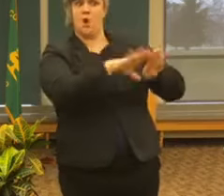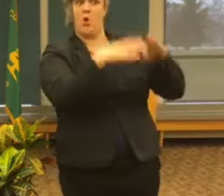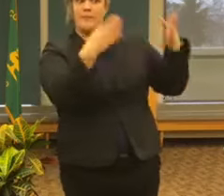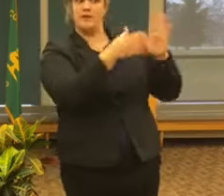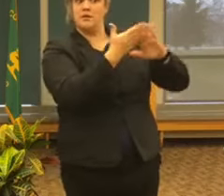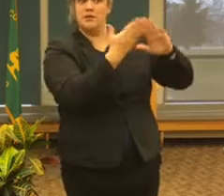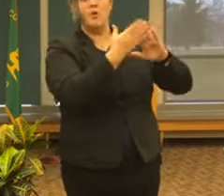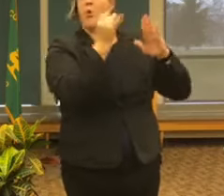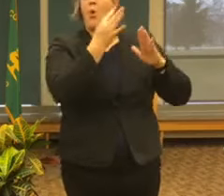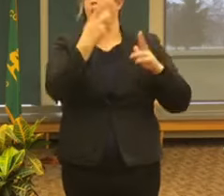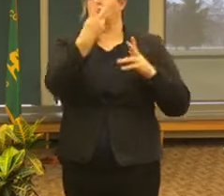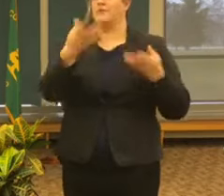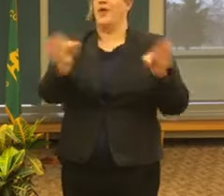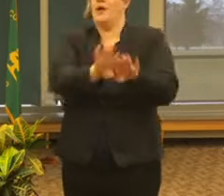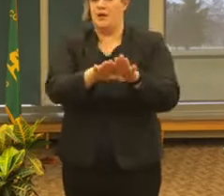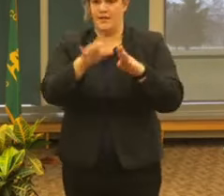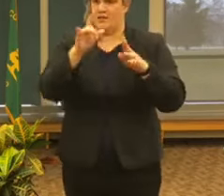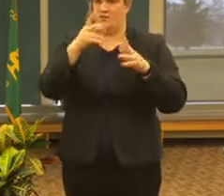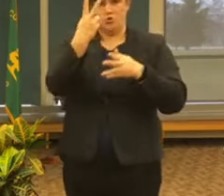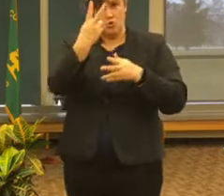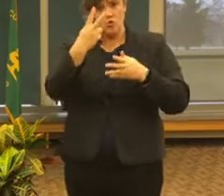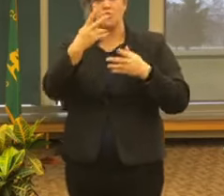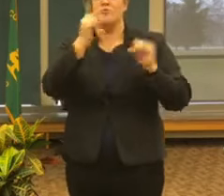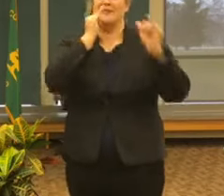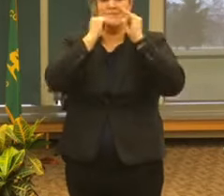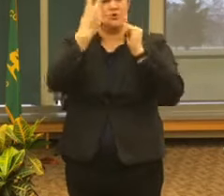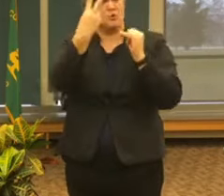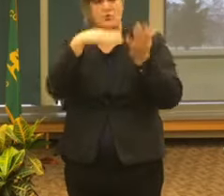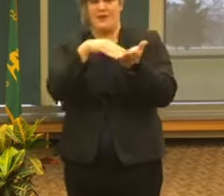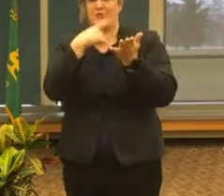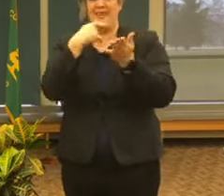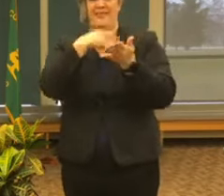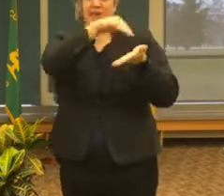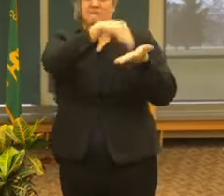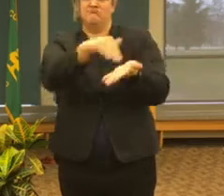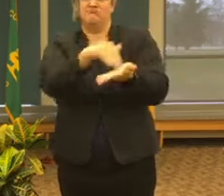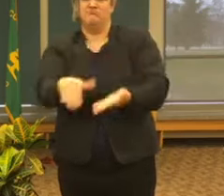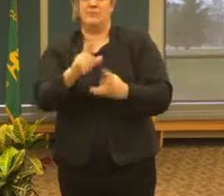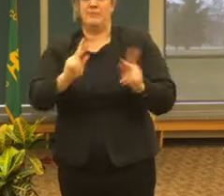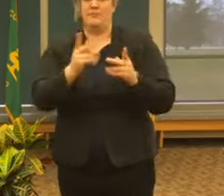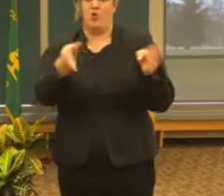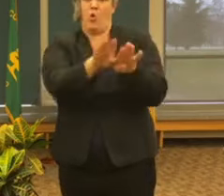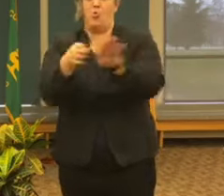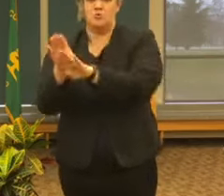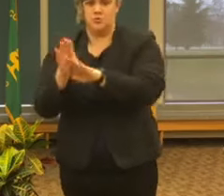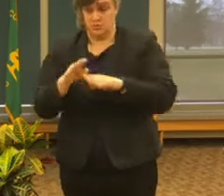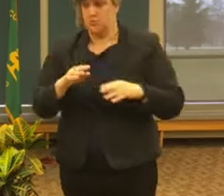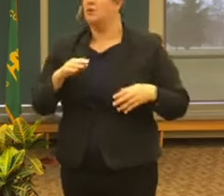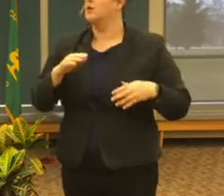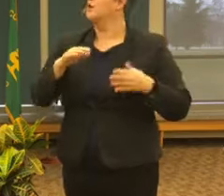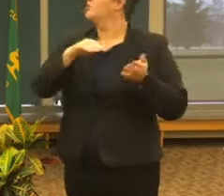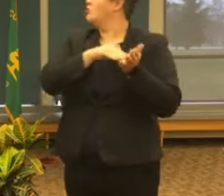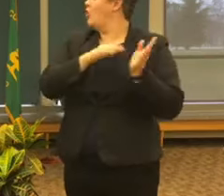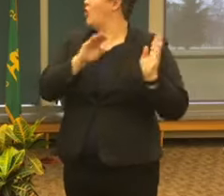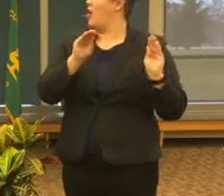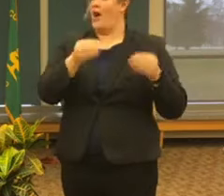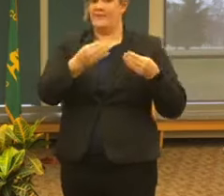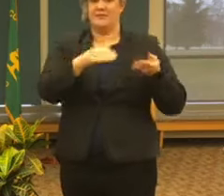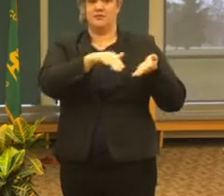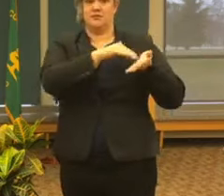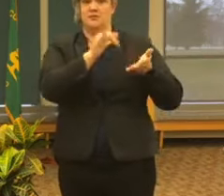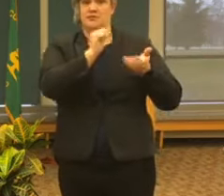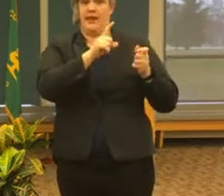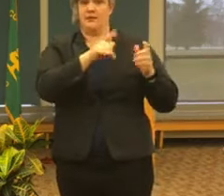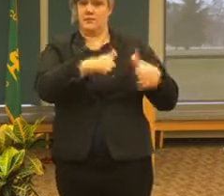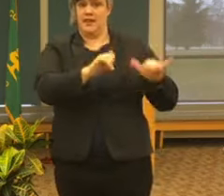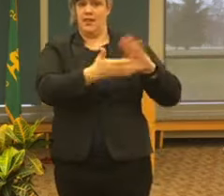are out of business. They're laying off people. So the question is, are doctors' offices exempt? Leanne, do you want to ask? To me,